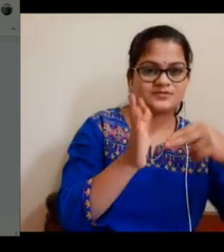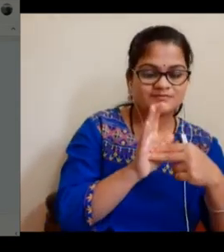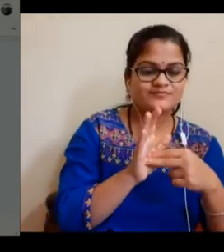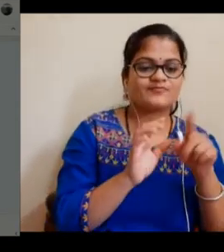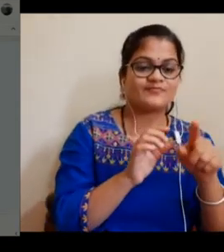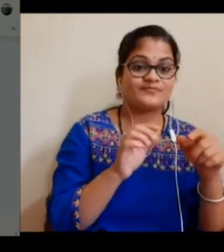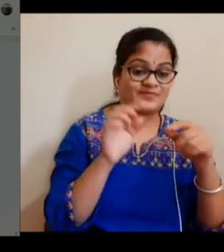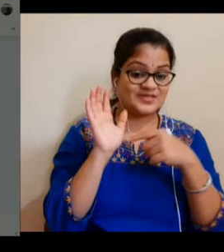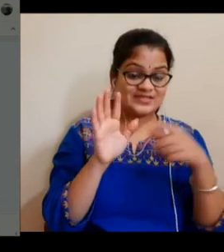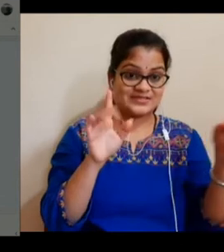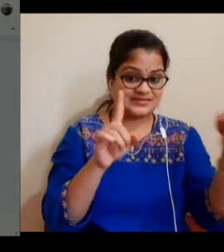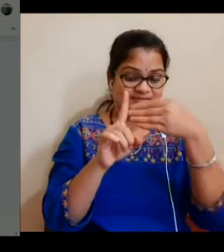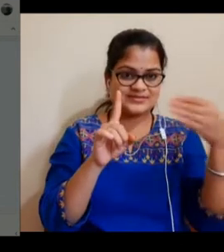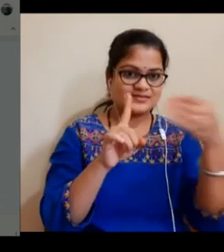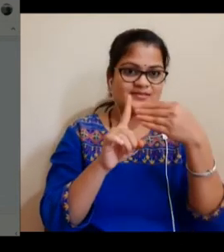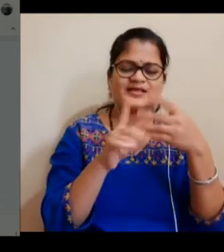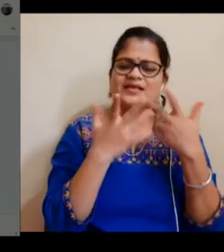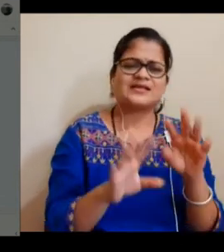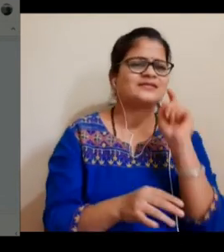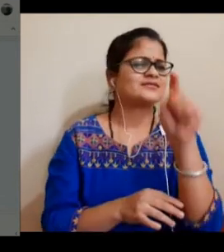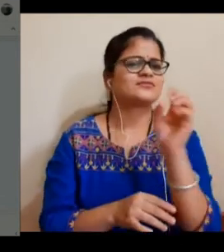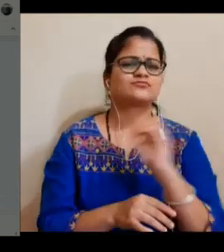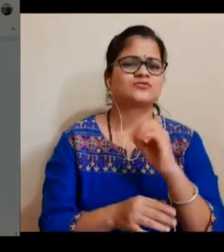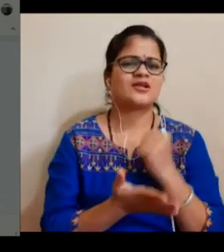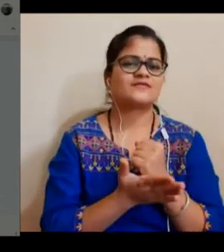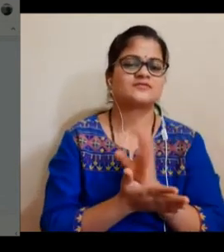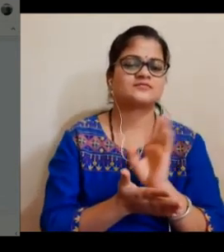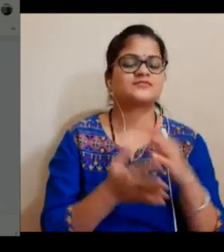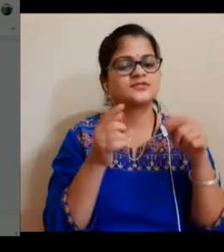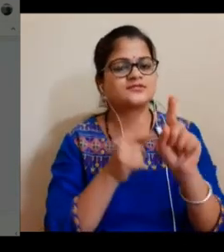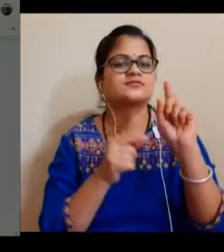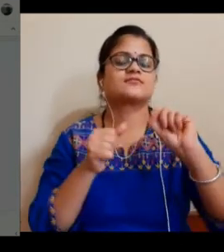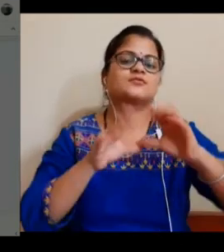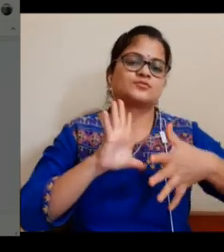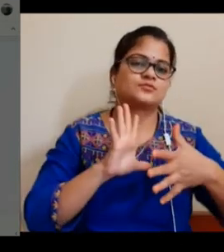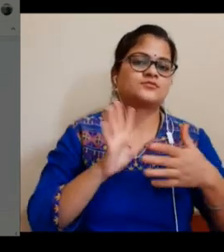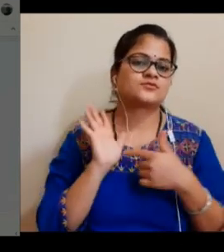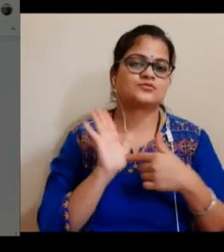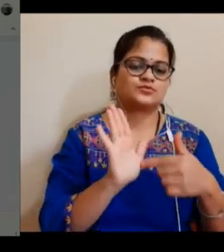meaning the slideshow will happen without clicking or anything.